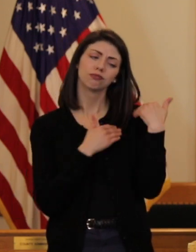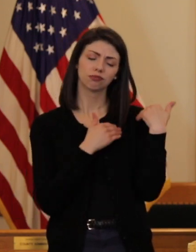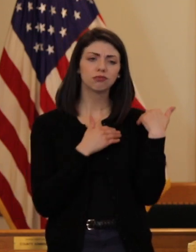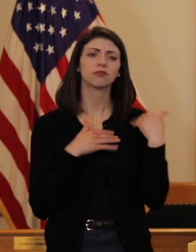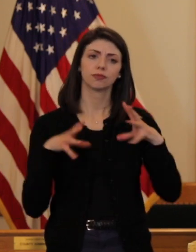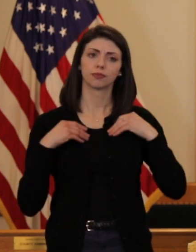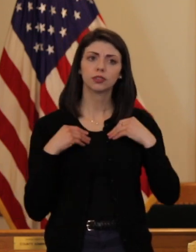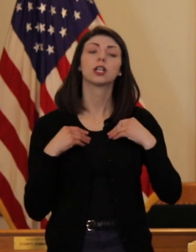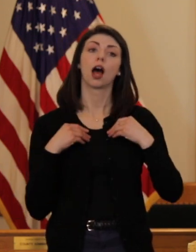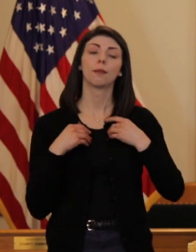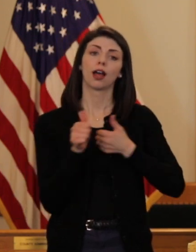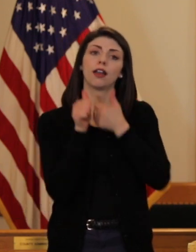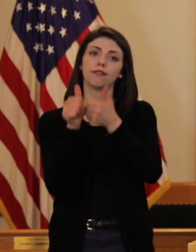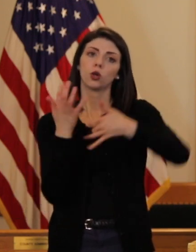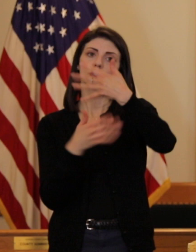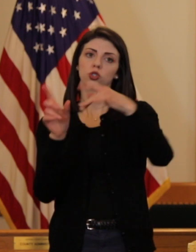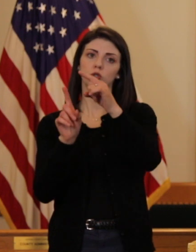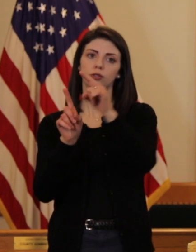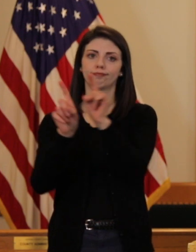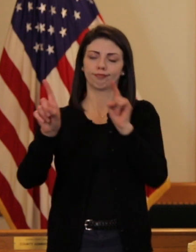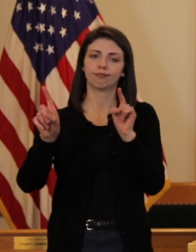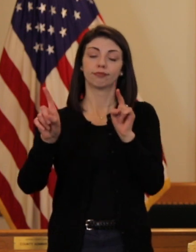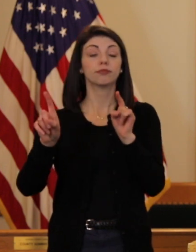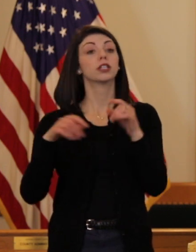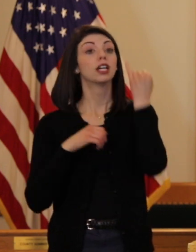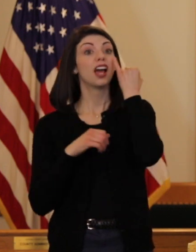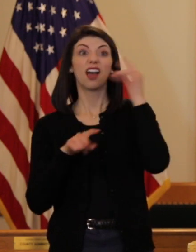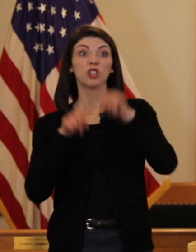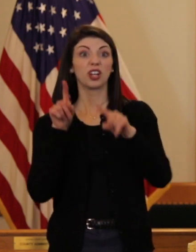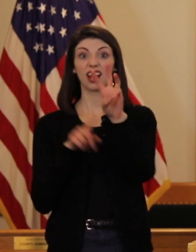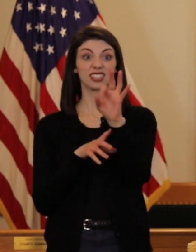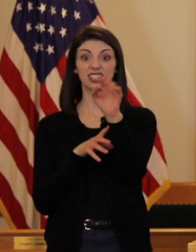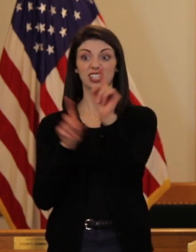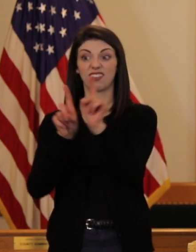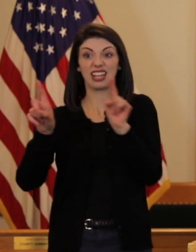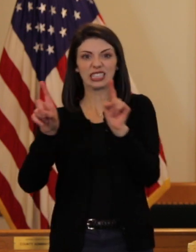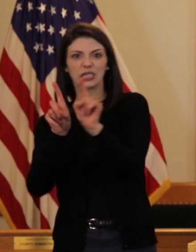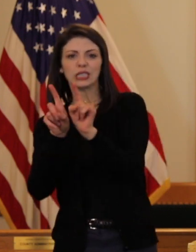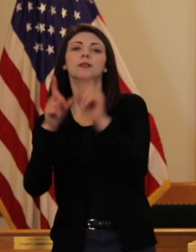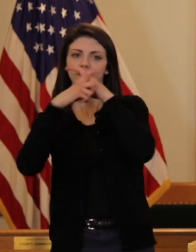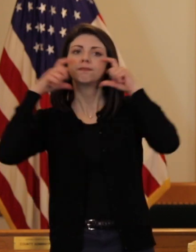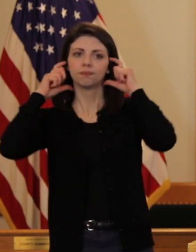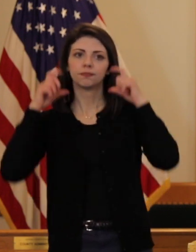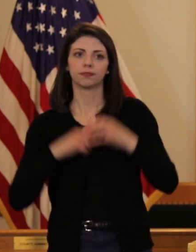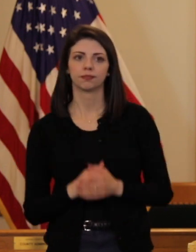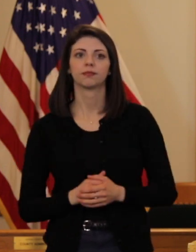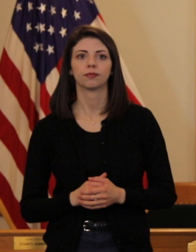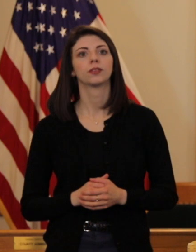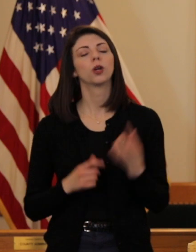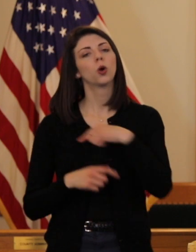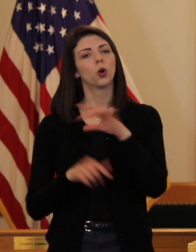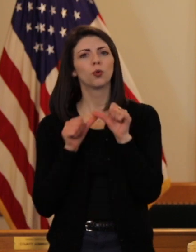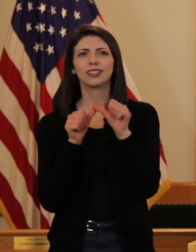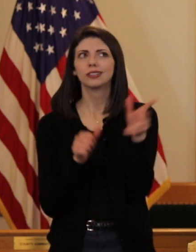and comply with social distancing. Wear a mask in public when appropriate social distancing cannot be maintained. We